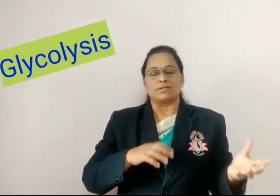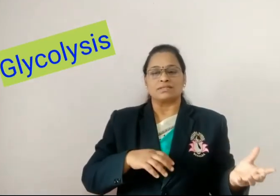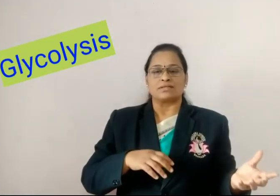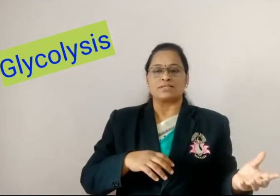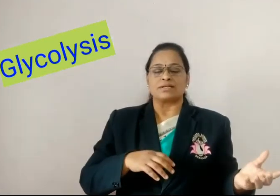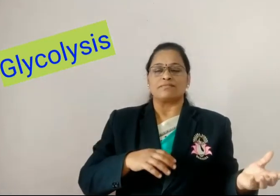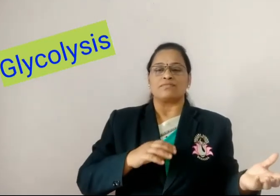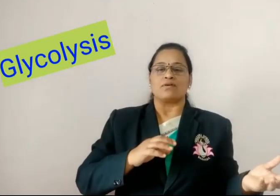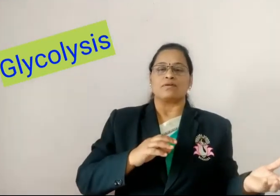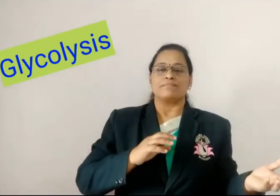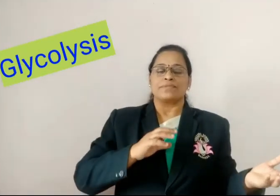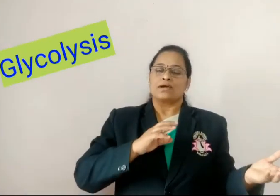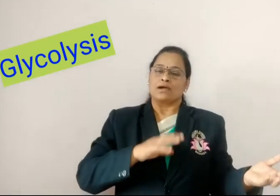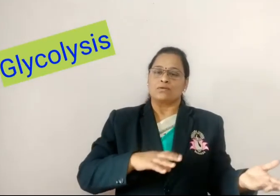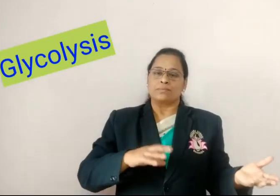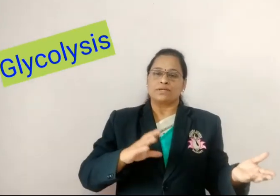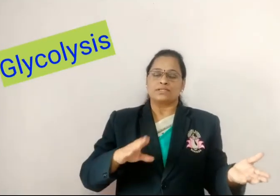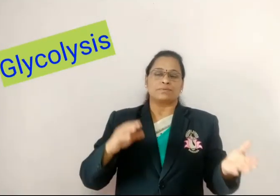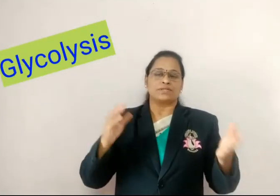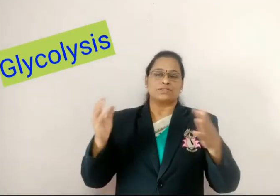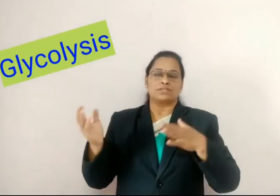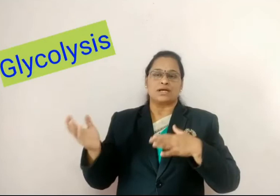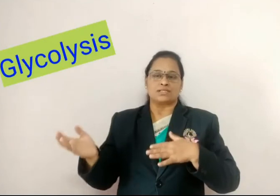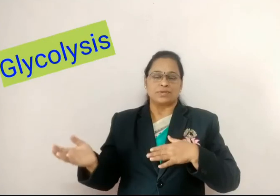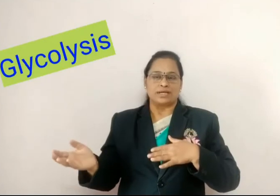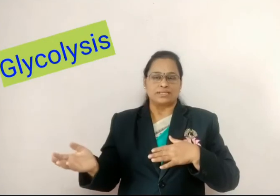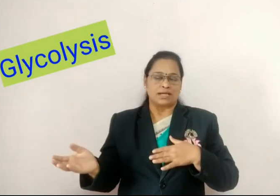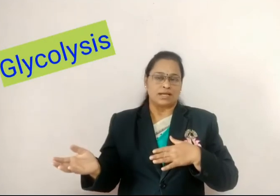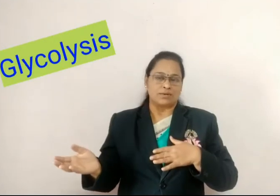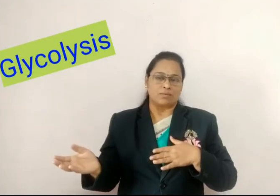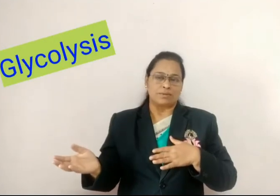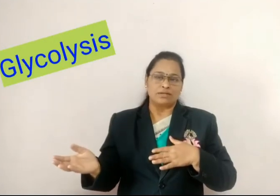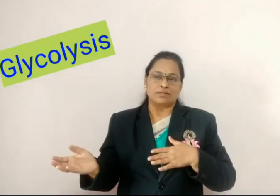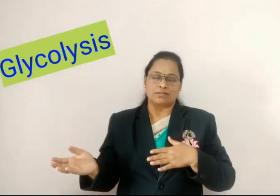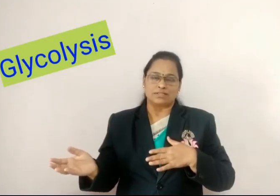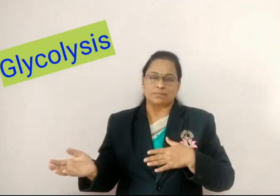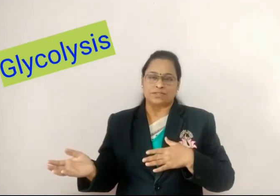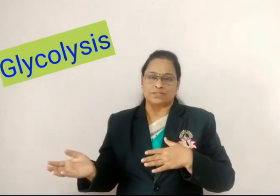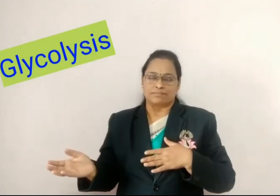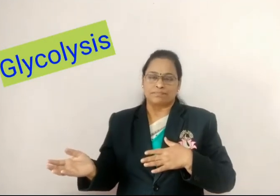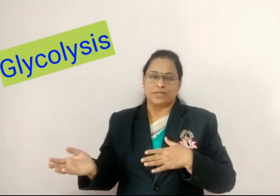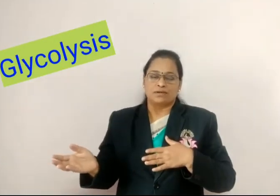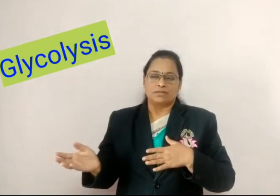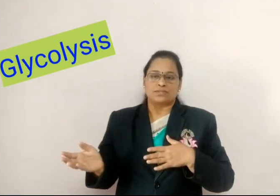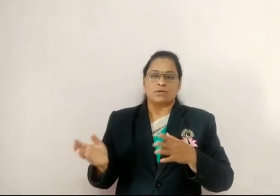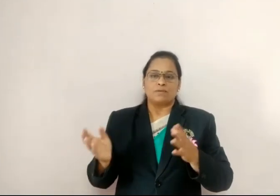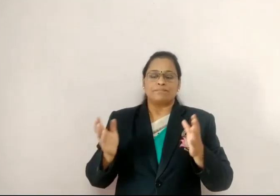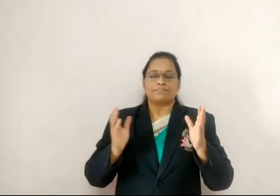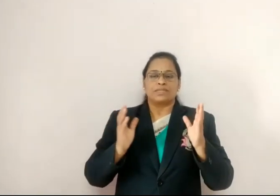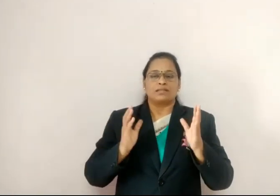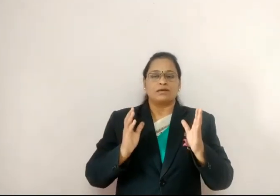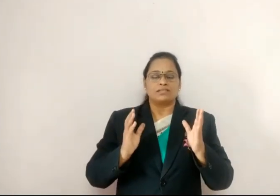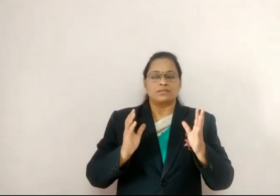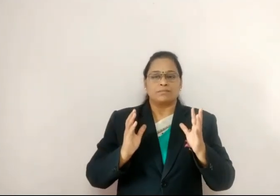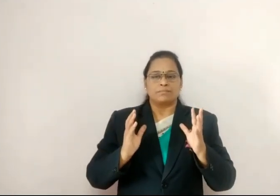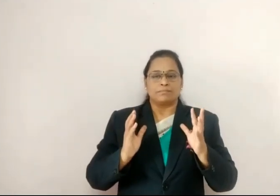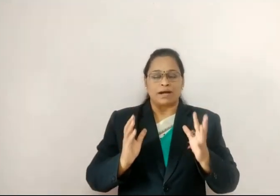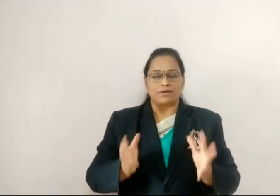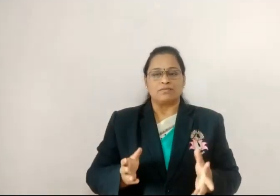compulsory step for aerobic respiration as well as anaerobic respiration. So this pyruvic